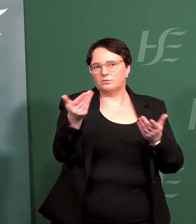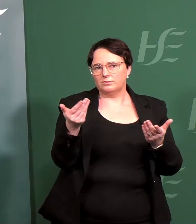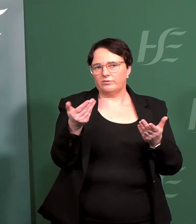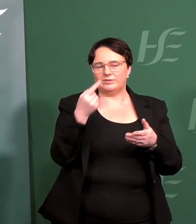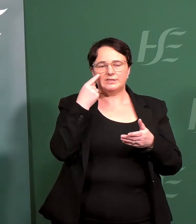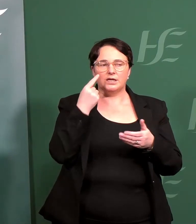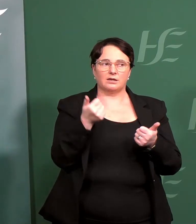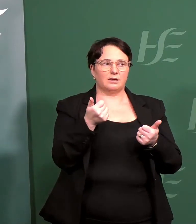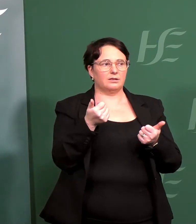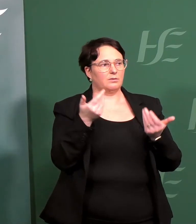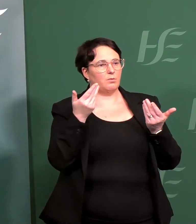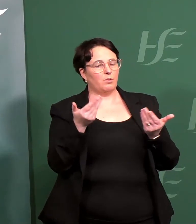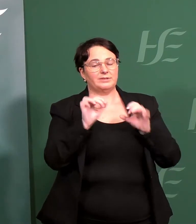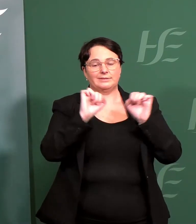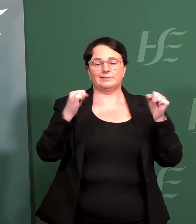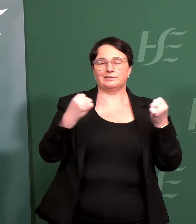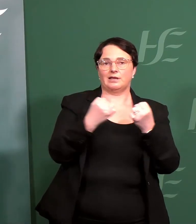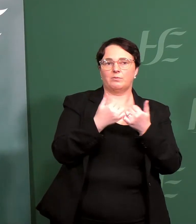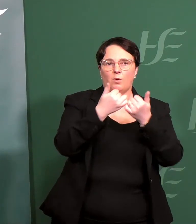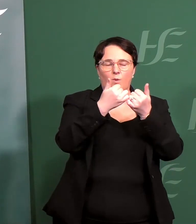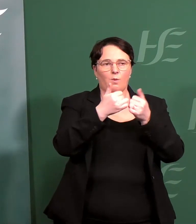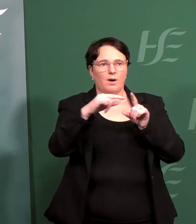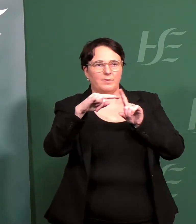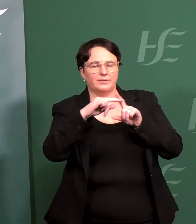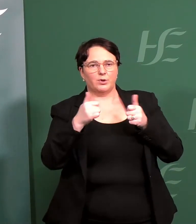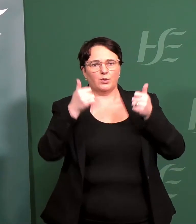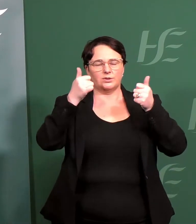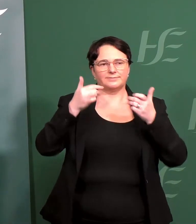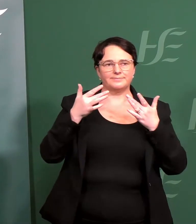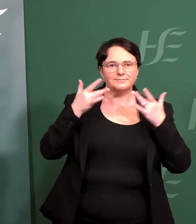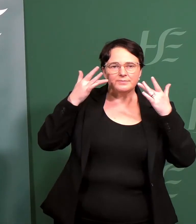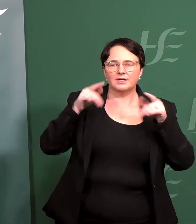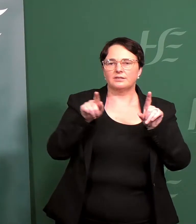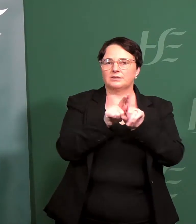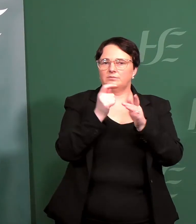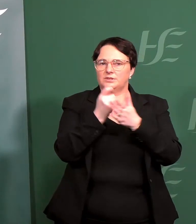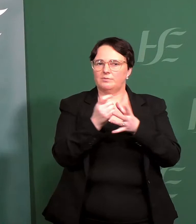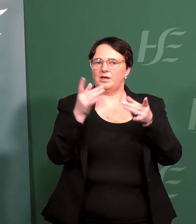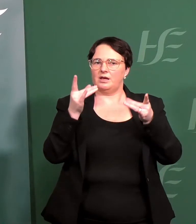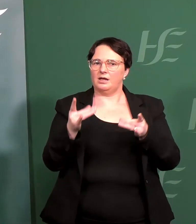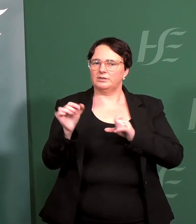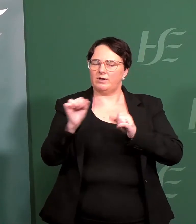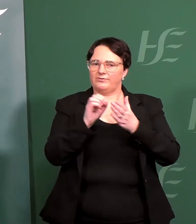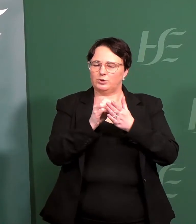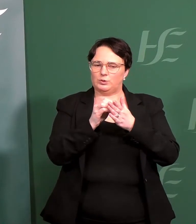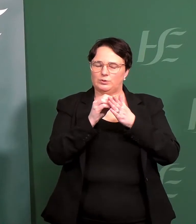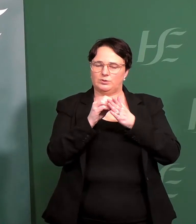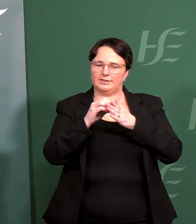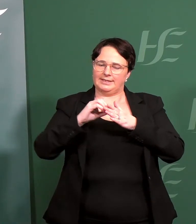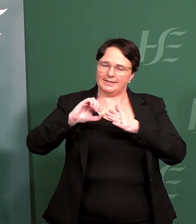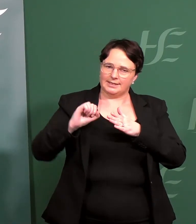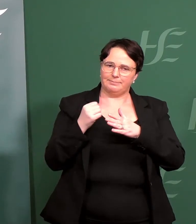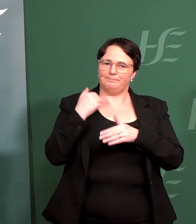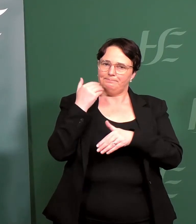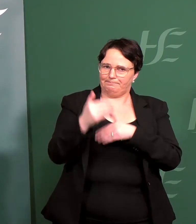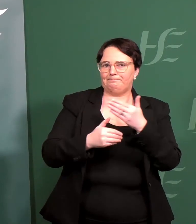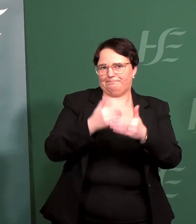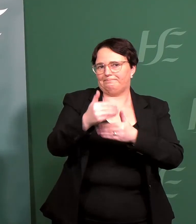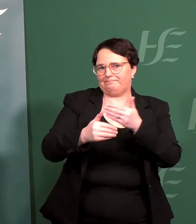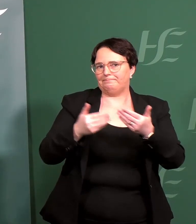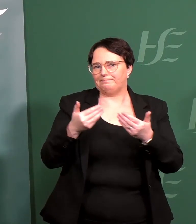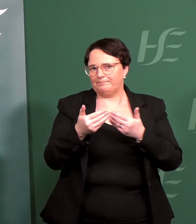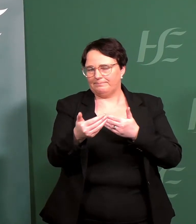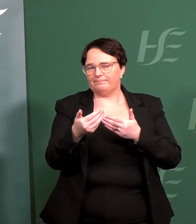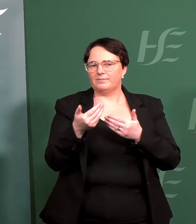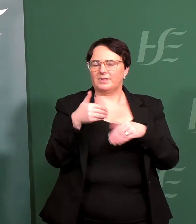a great lift in society, our hospital system in particular still has to deal with a long tail out of this process and the impacts